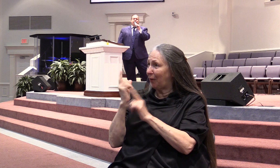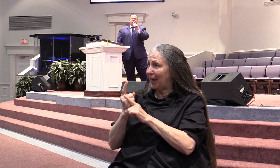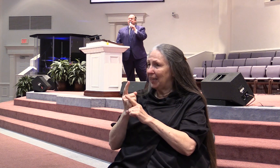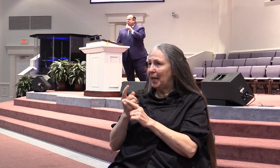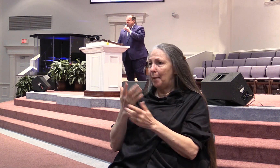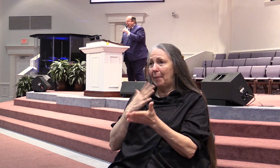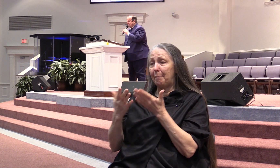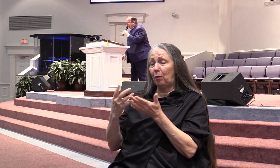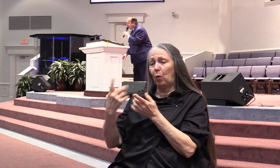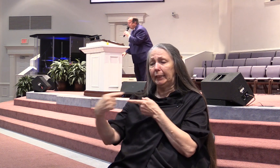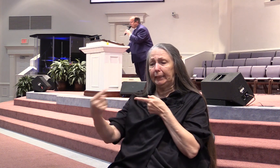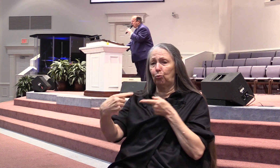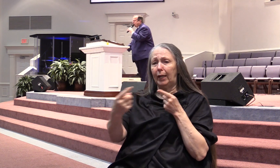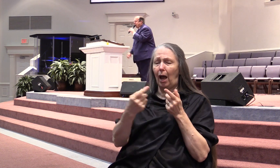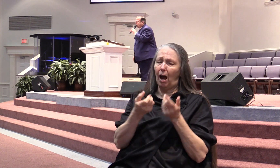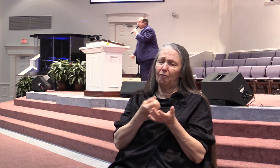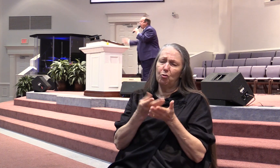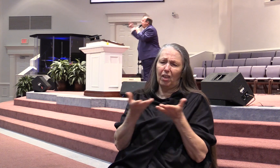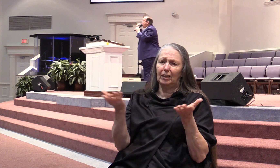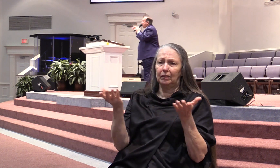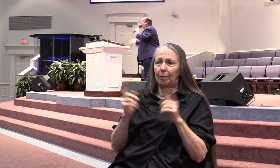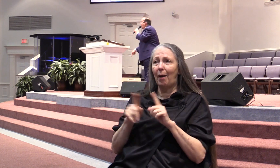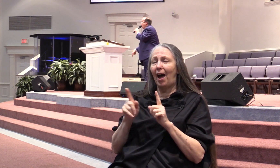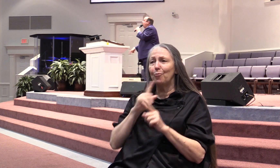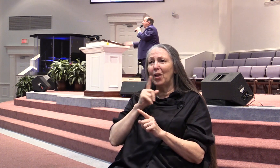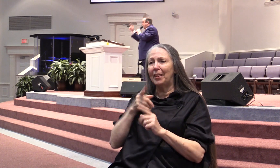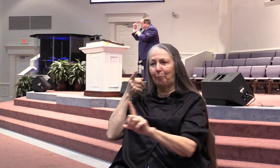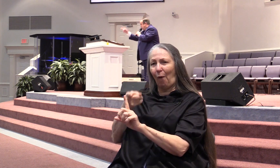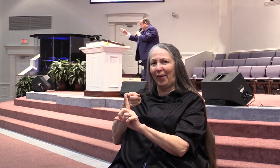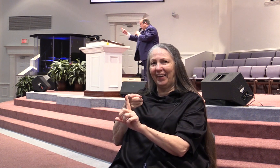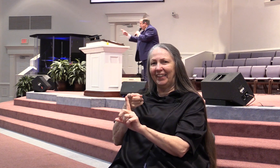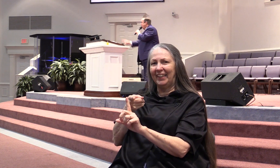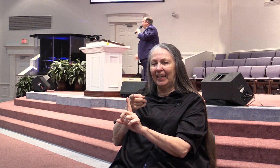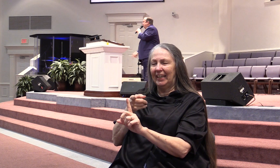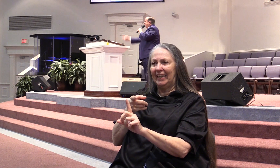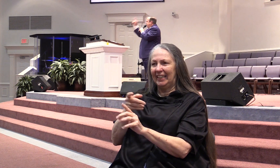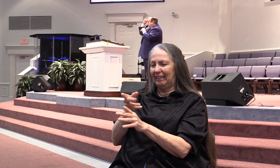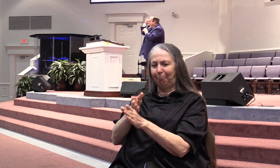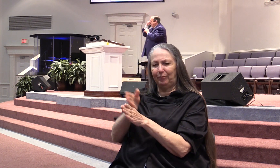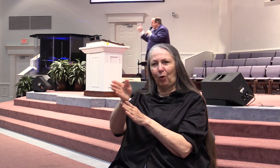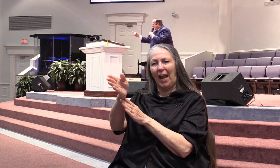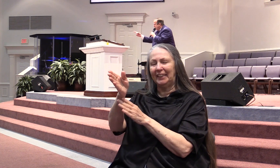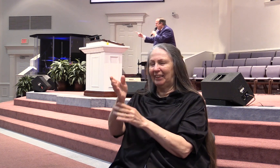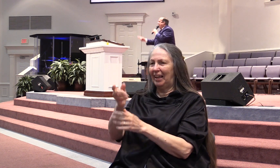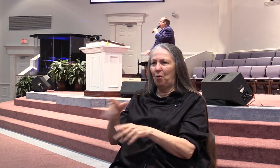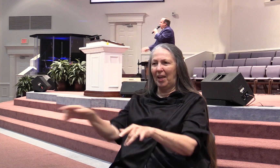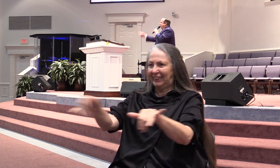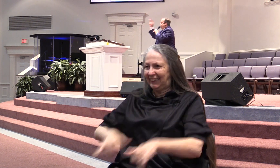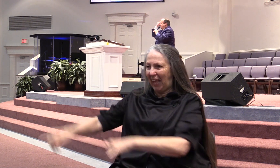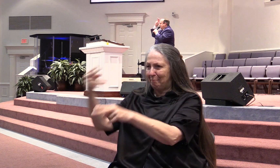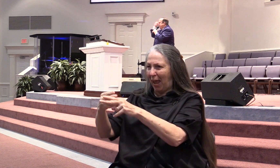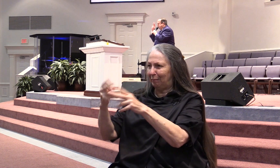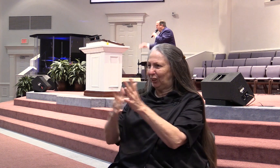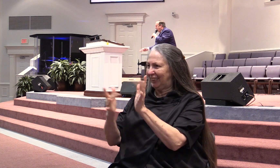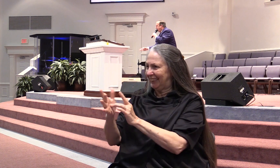even disagree from time to time on certain things, but underneath it all, we keep this straight. We've got the same name, and we've got